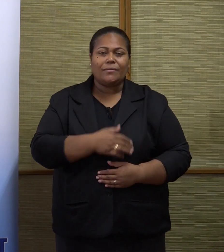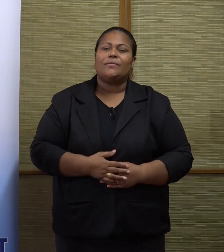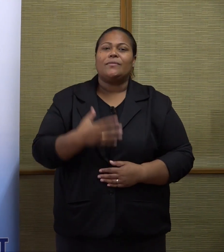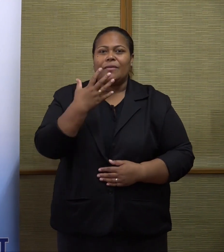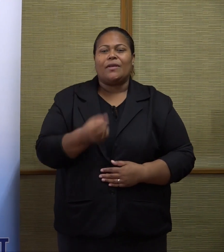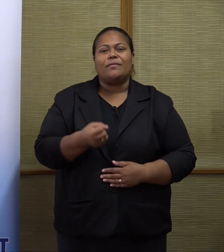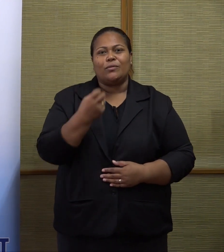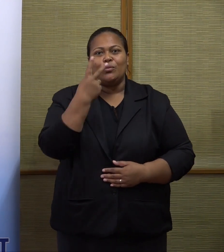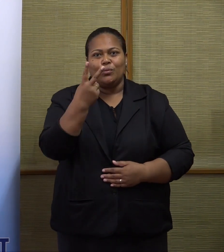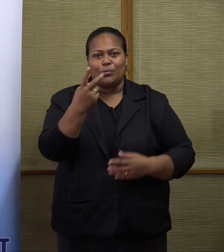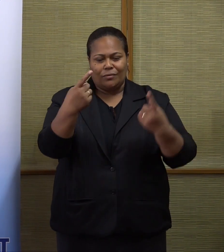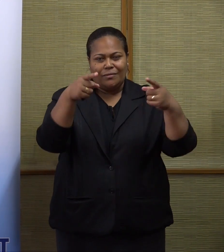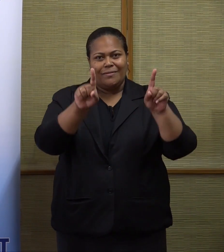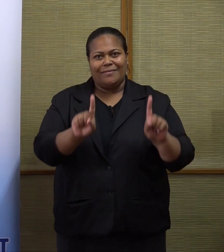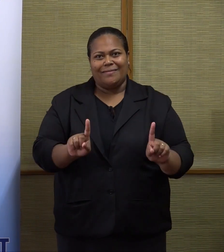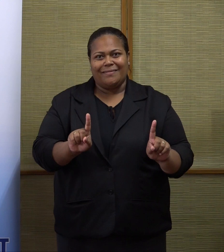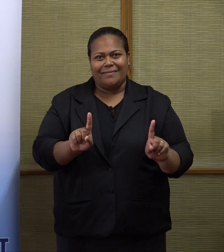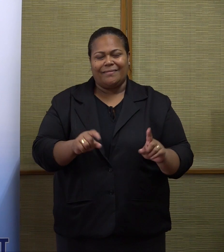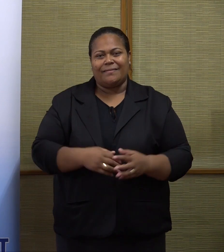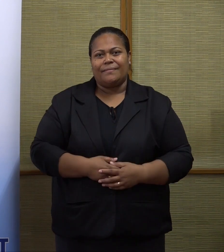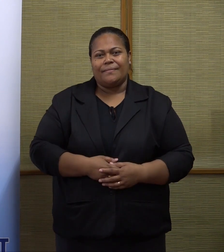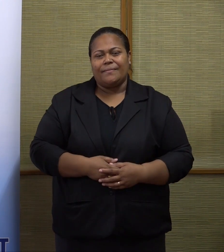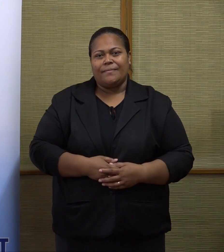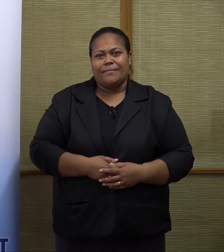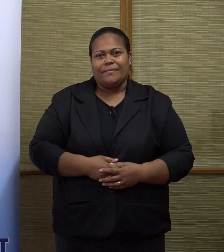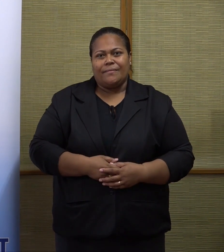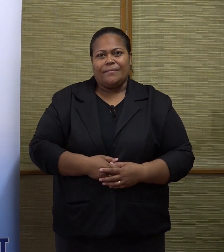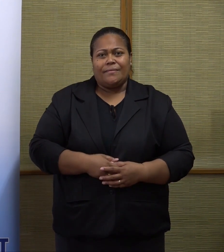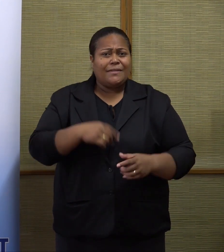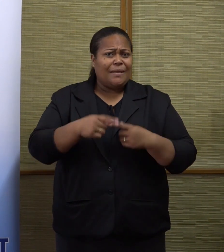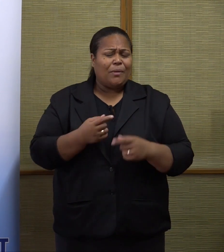now have 2 fatalities. We have about